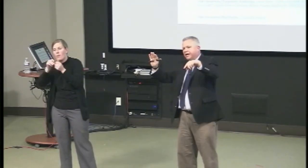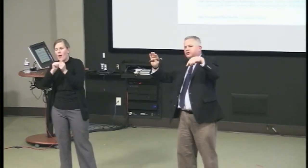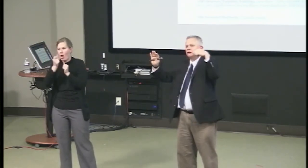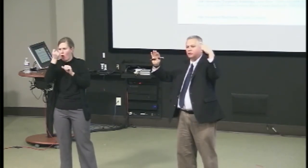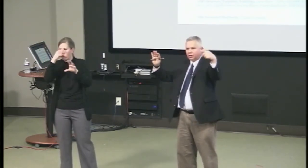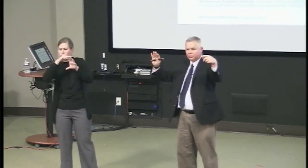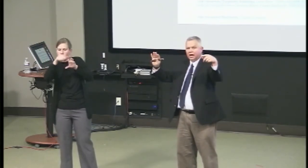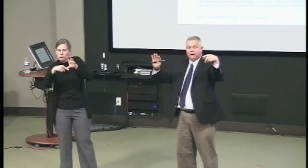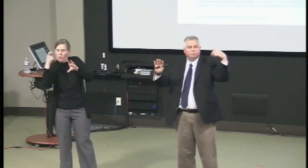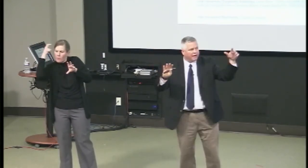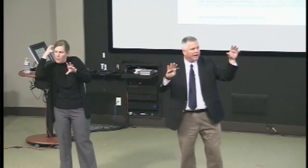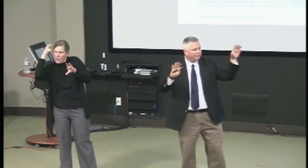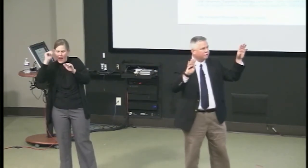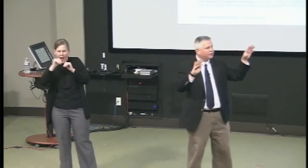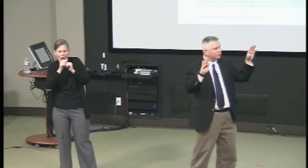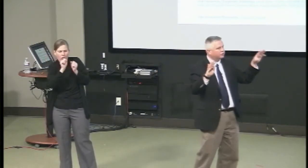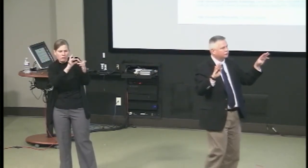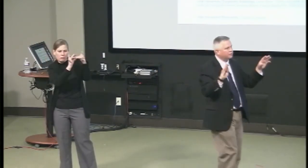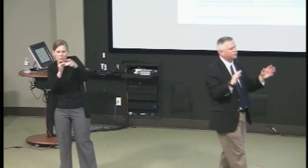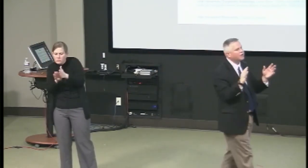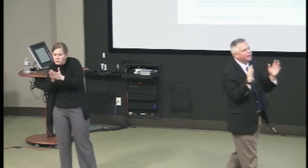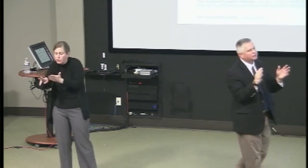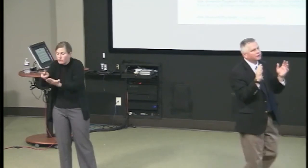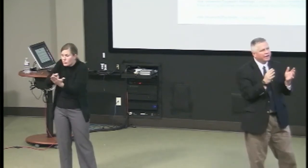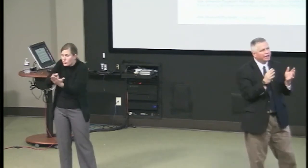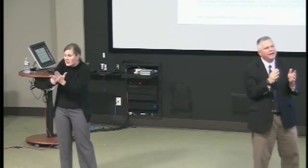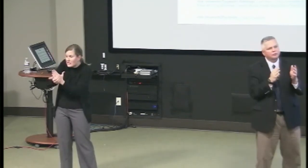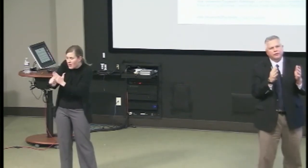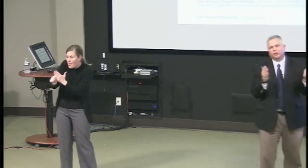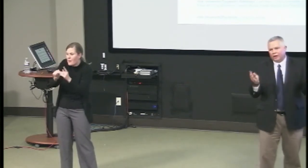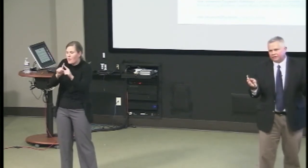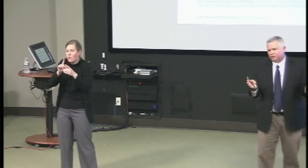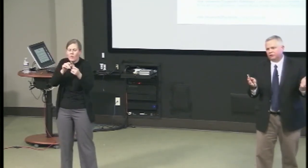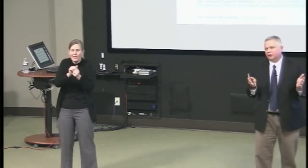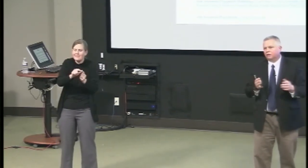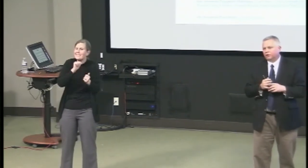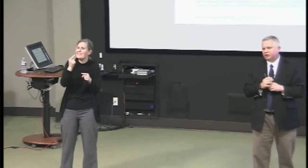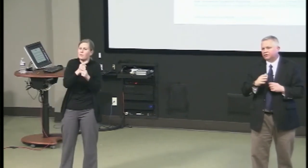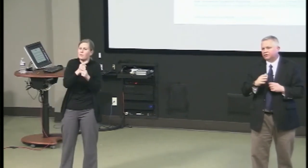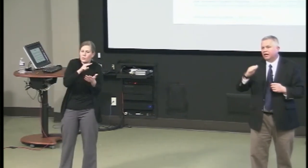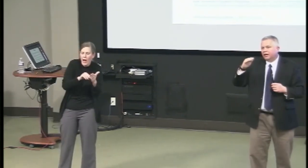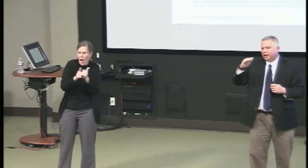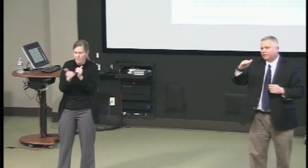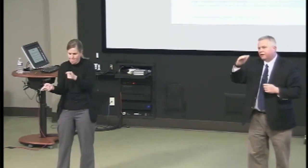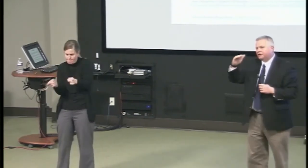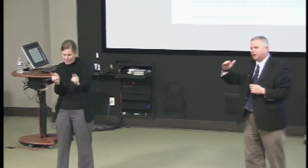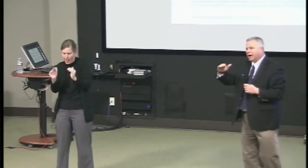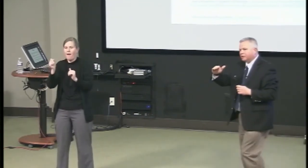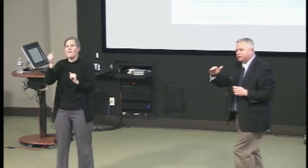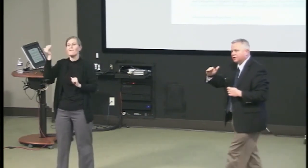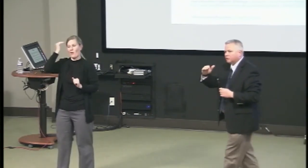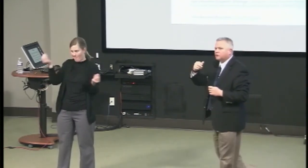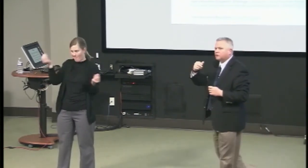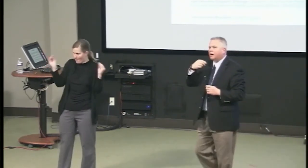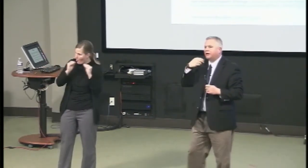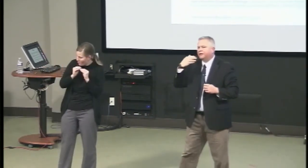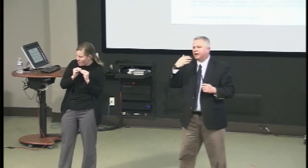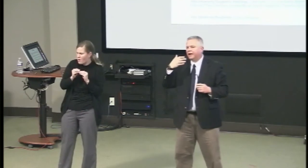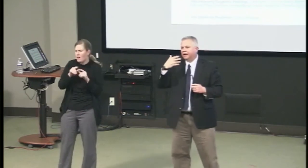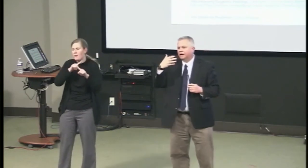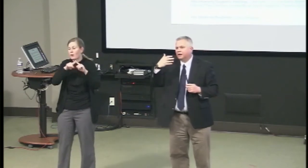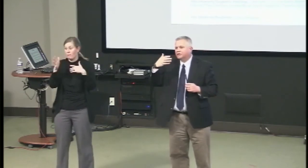enough explanation or causal models, but we have a pretty good description. And so I would end with the question, which is, if a child